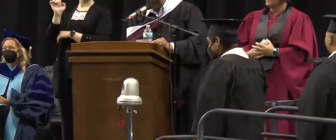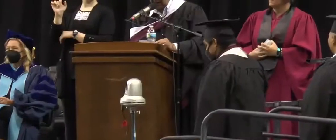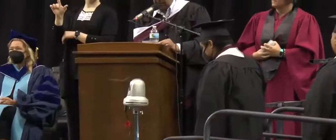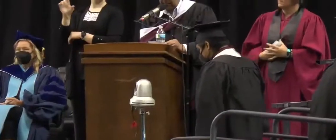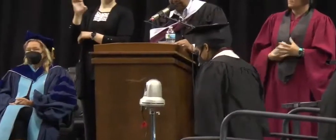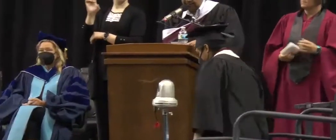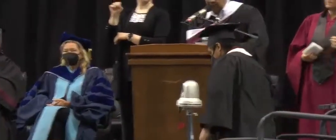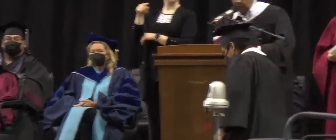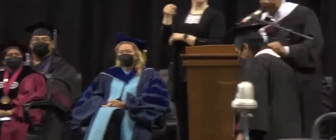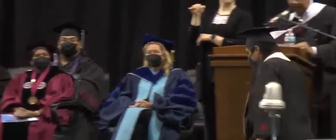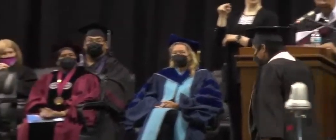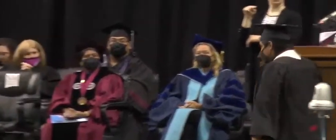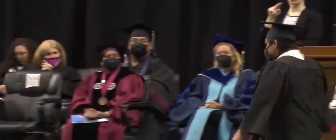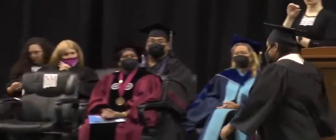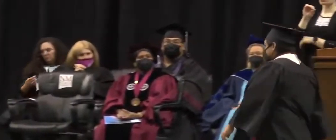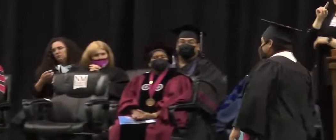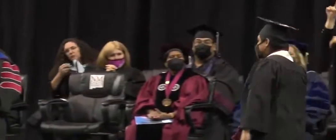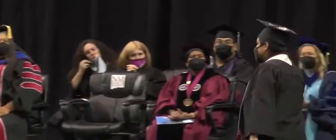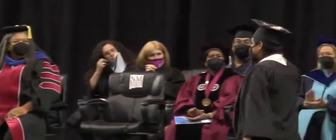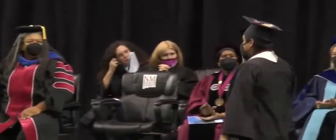Manuel Alejandro Espinosa,